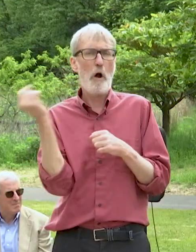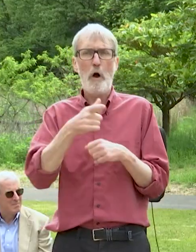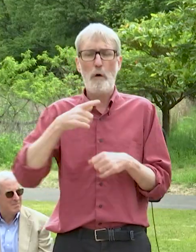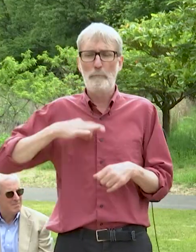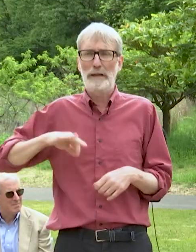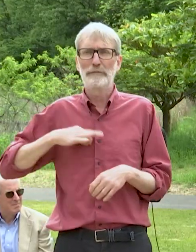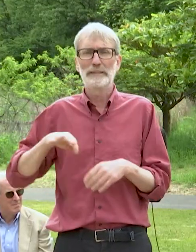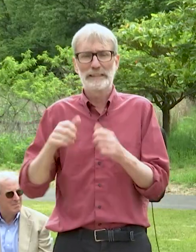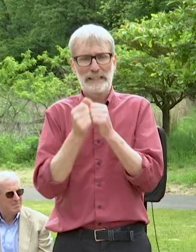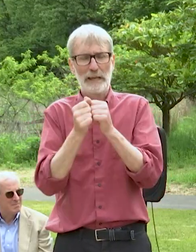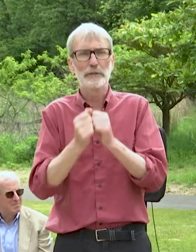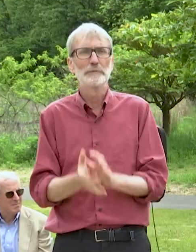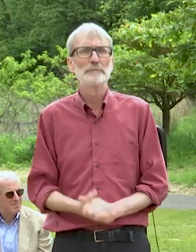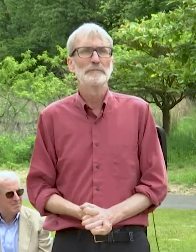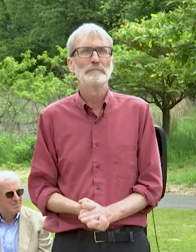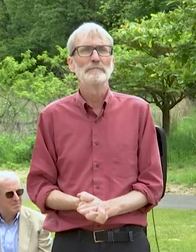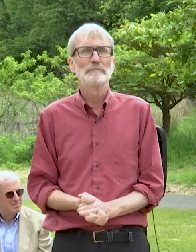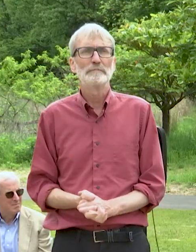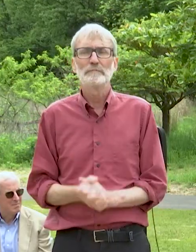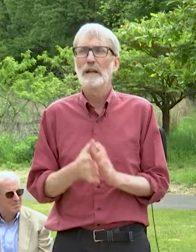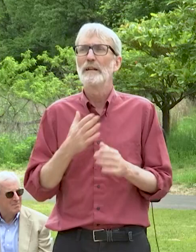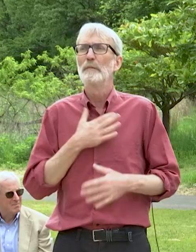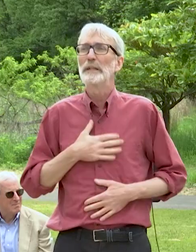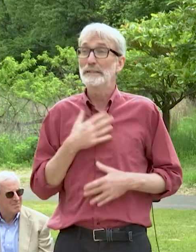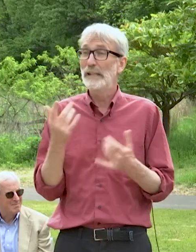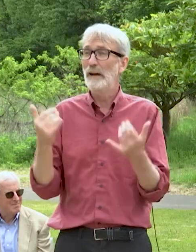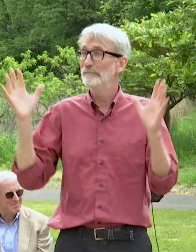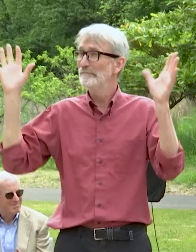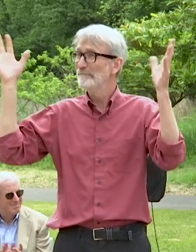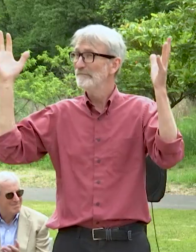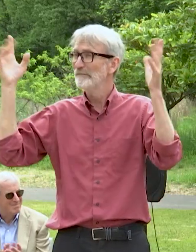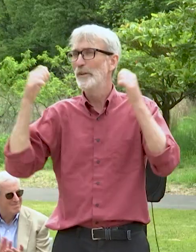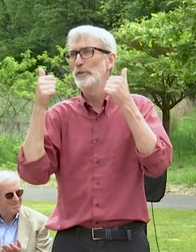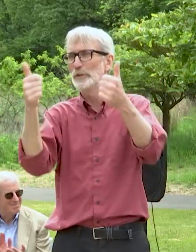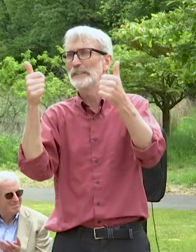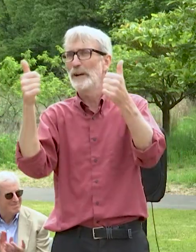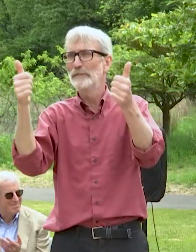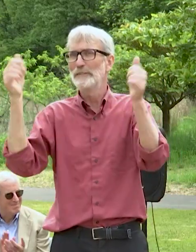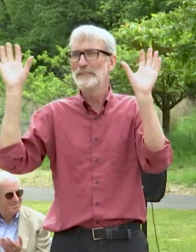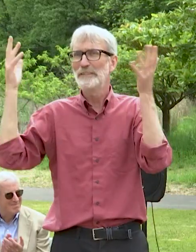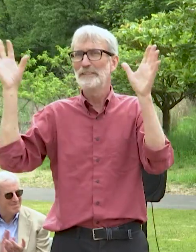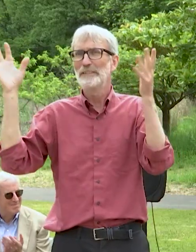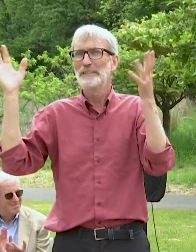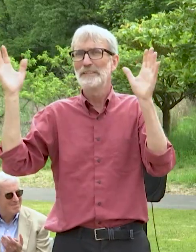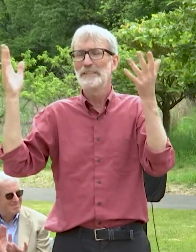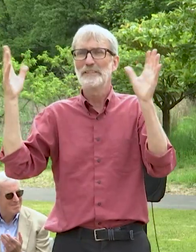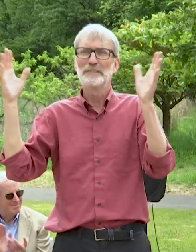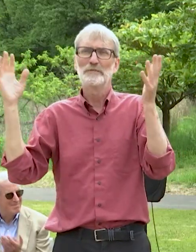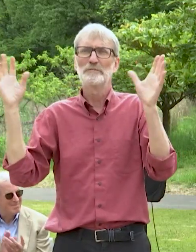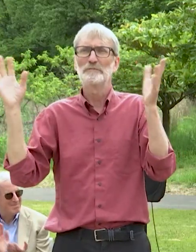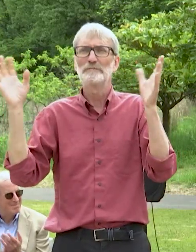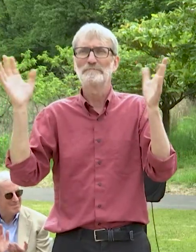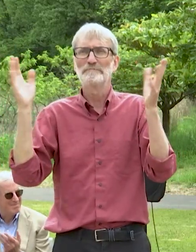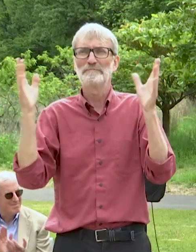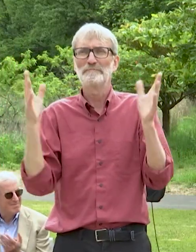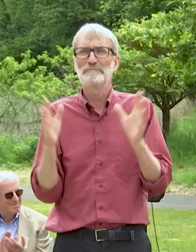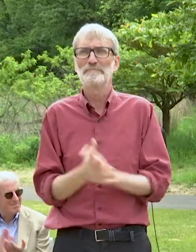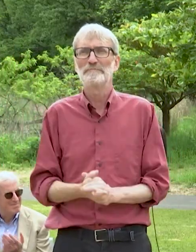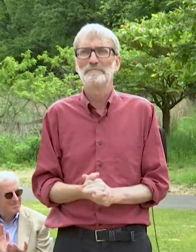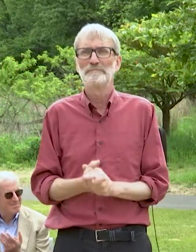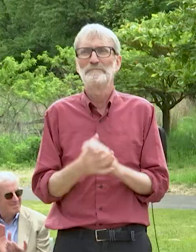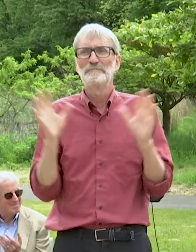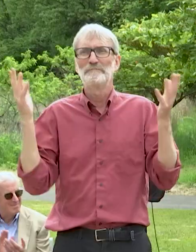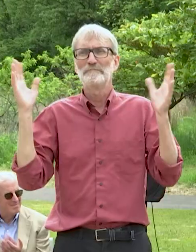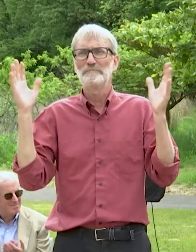done here together. So please, give yourselves a round of applause for making this all possible. We could not have done it without you all.